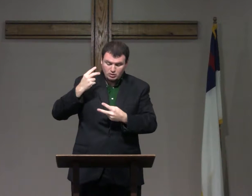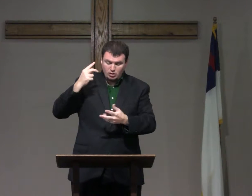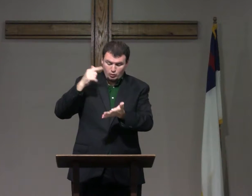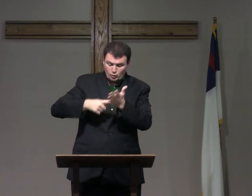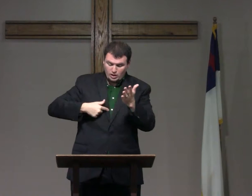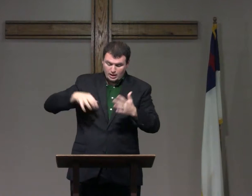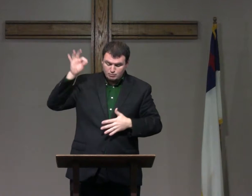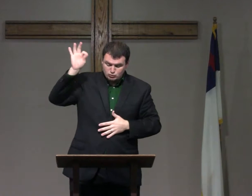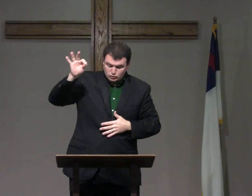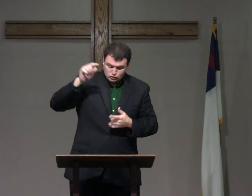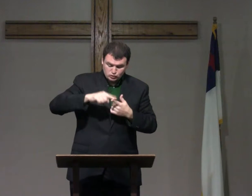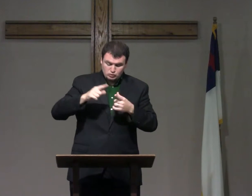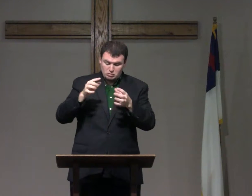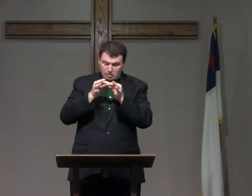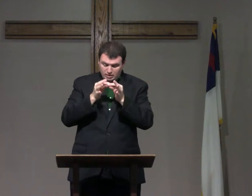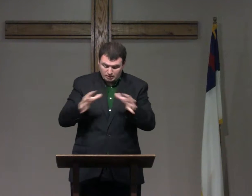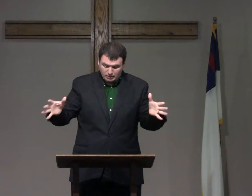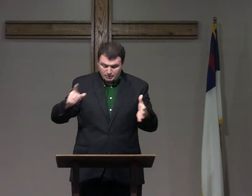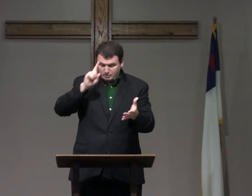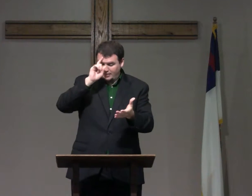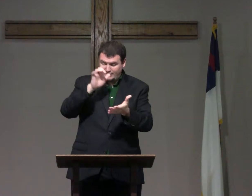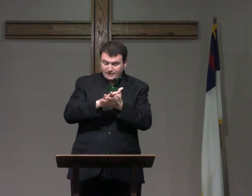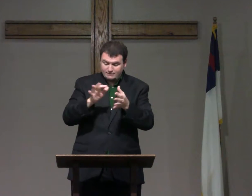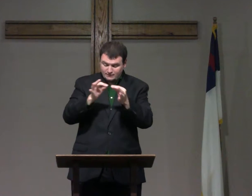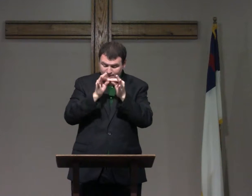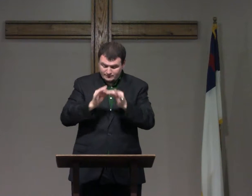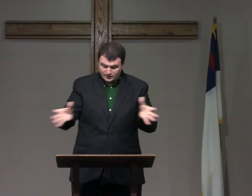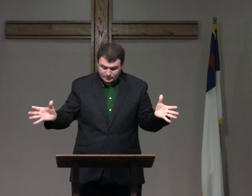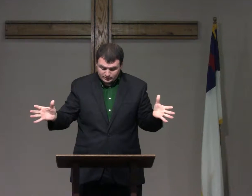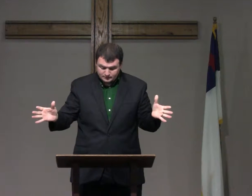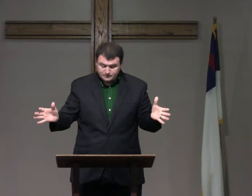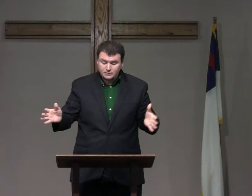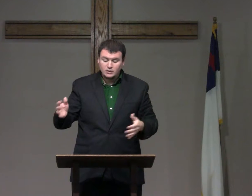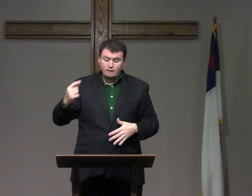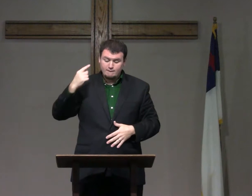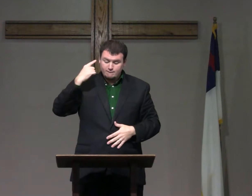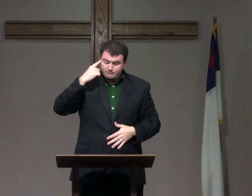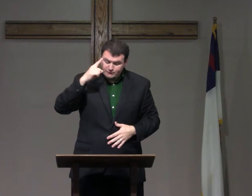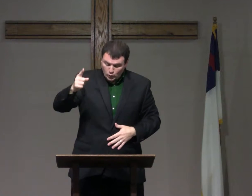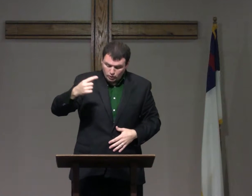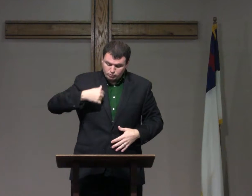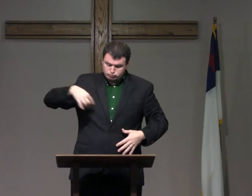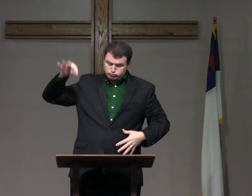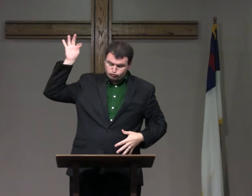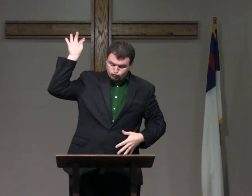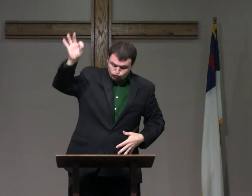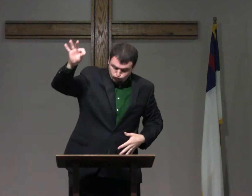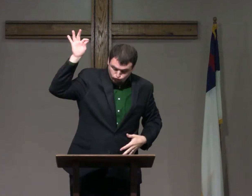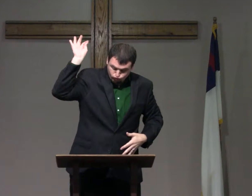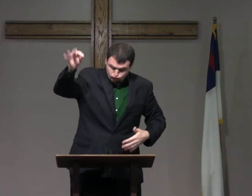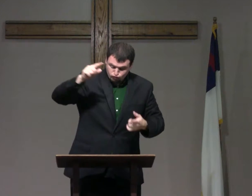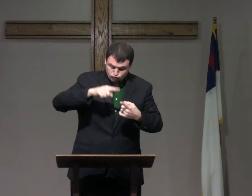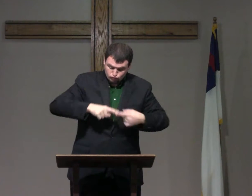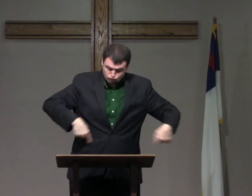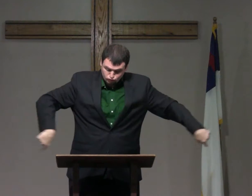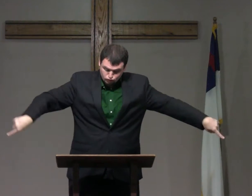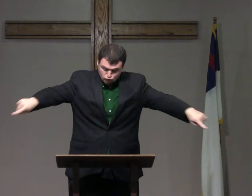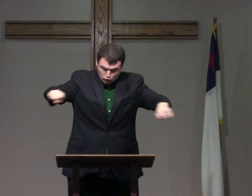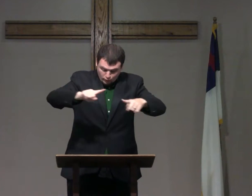in memory what I preached unto you, unless ye have believed in vain. For I delivered unto